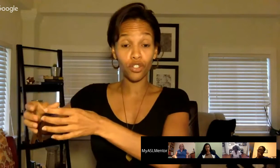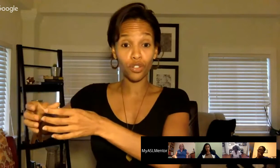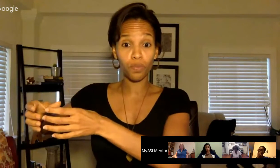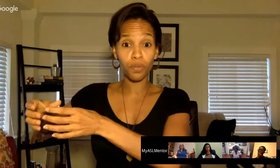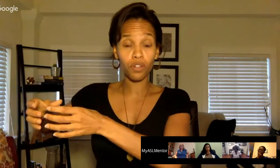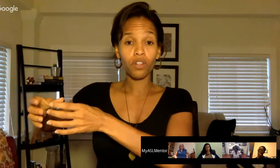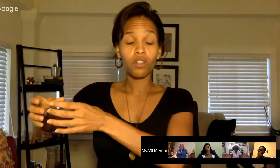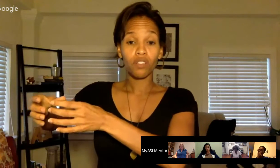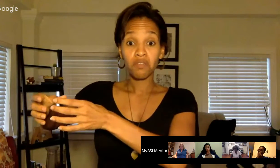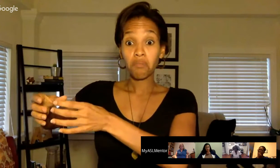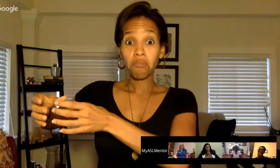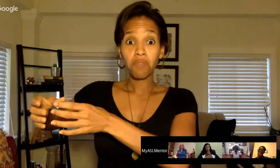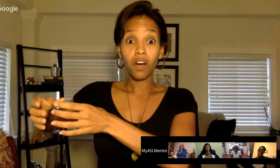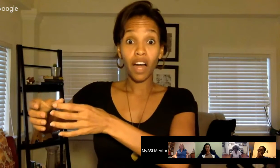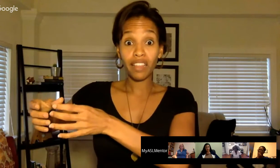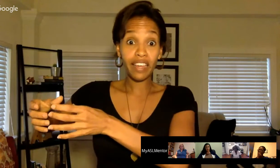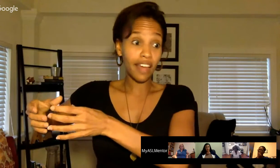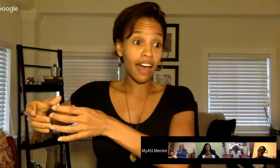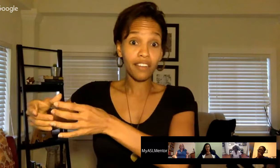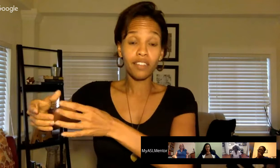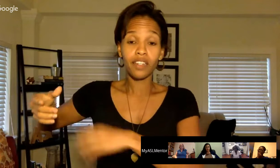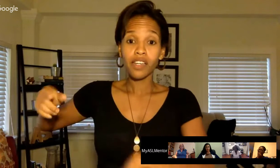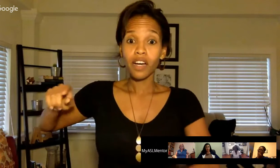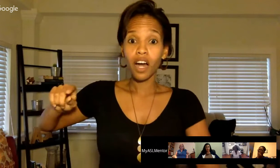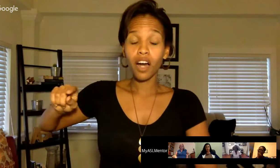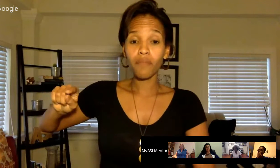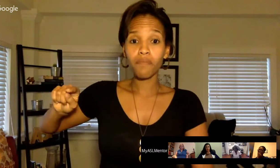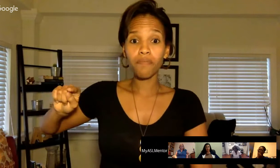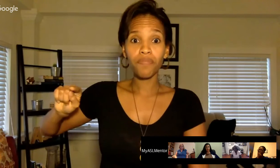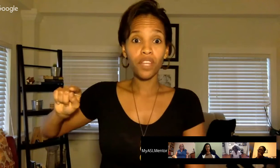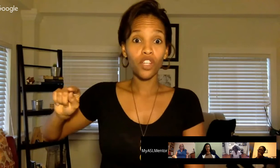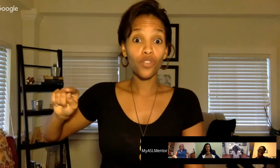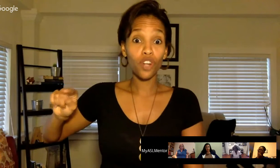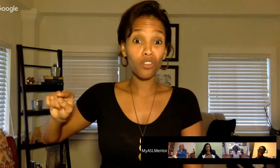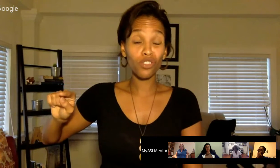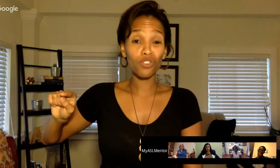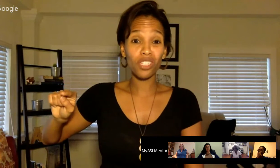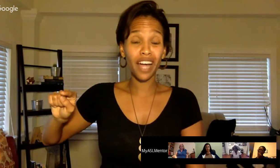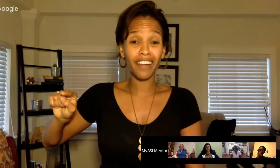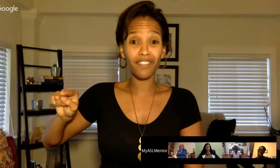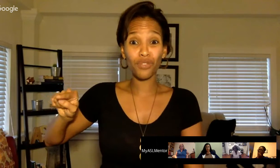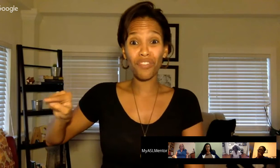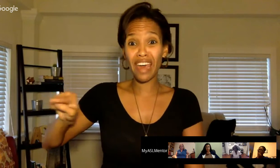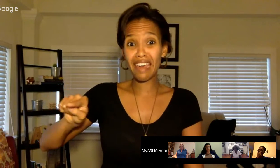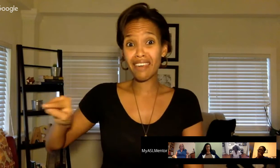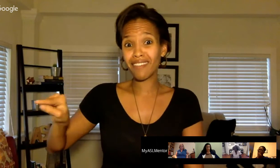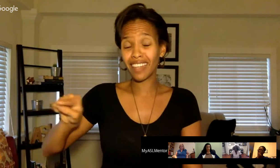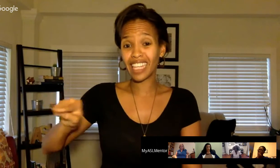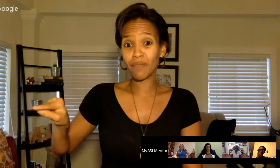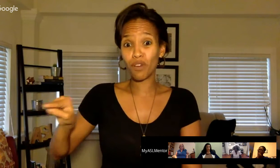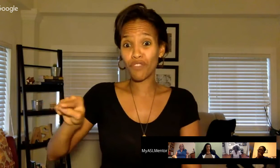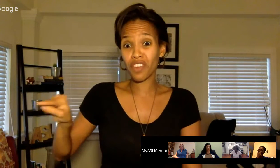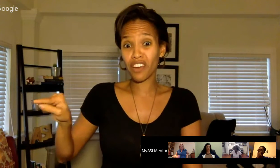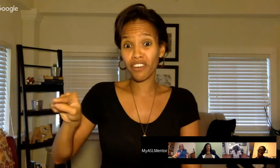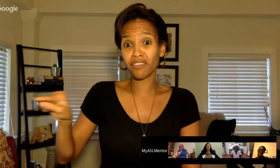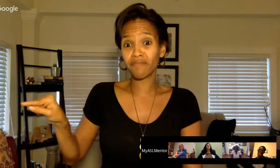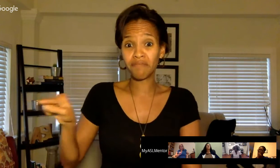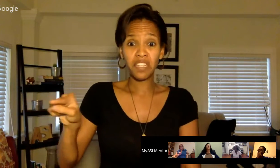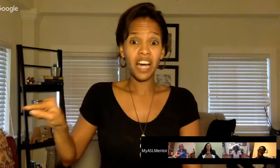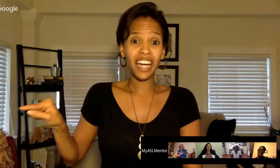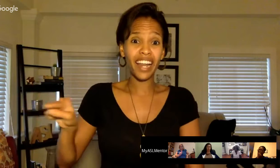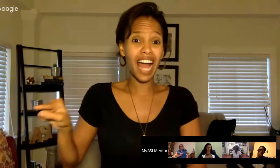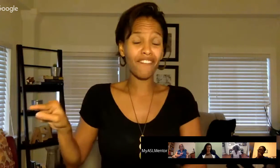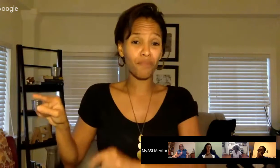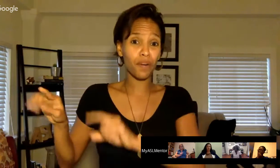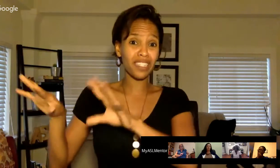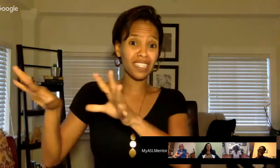or her group. I like that. You could also just kind of do they, like them over there.